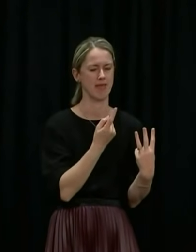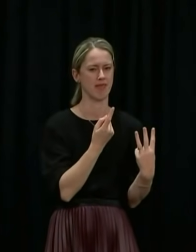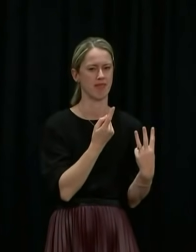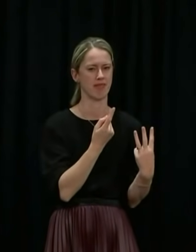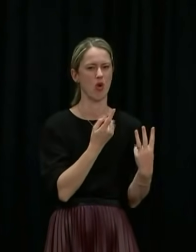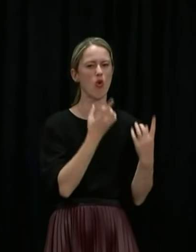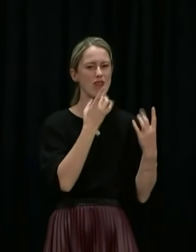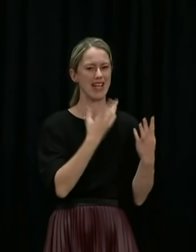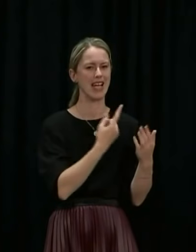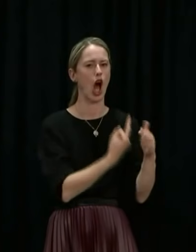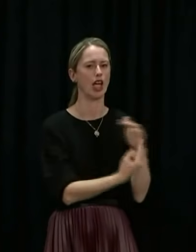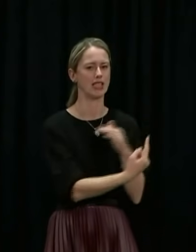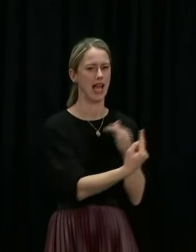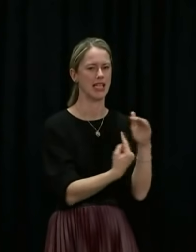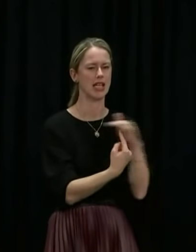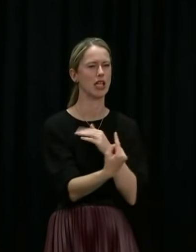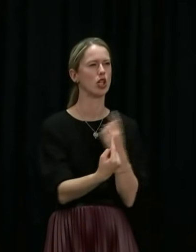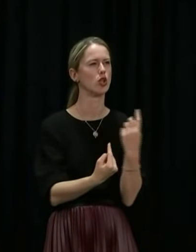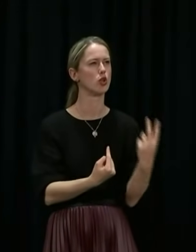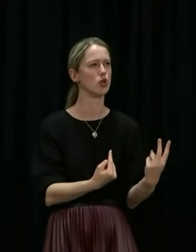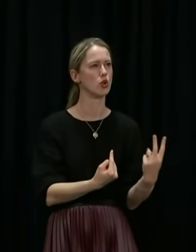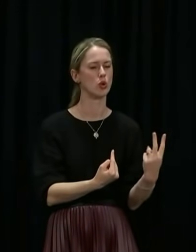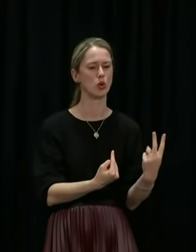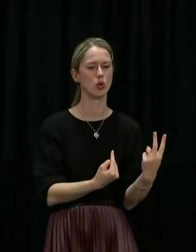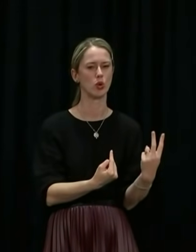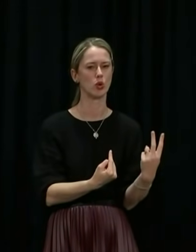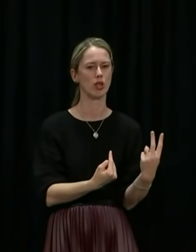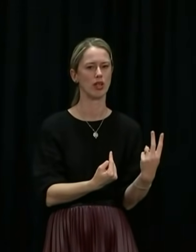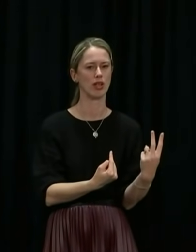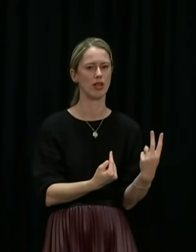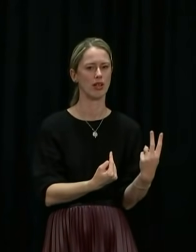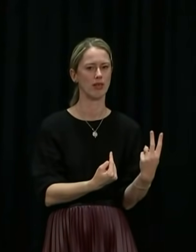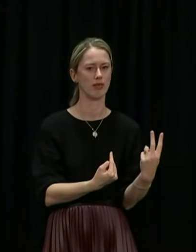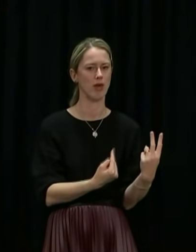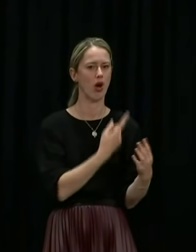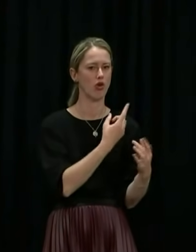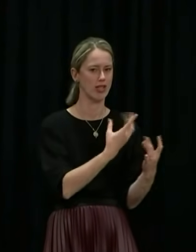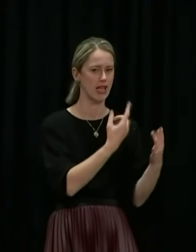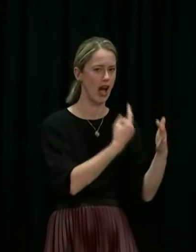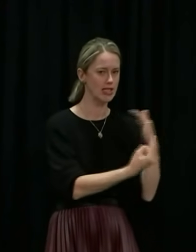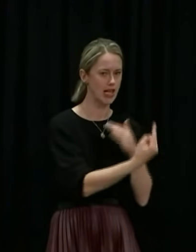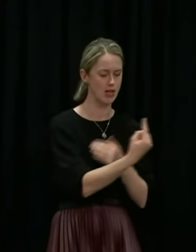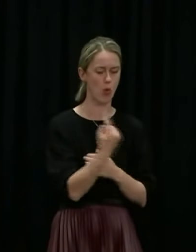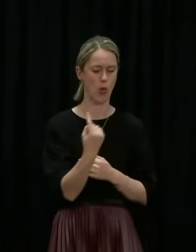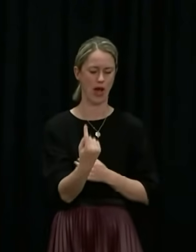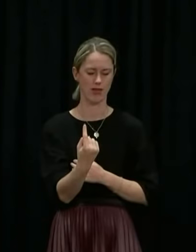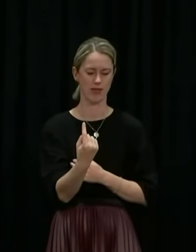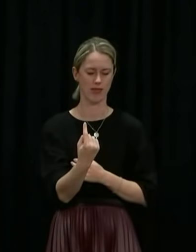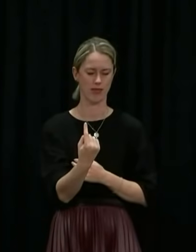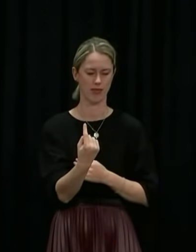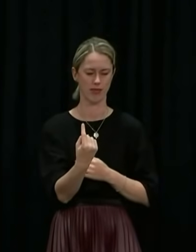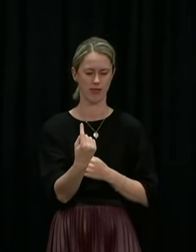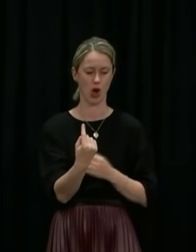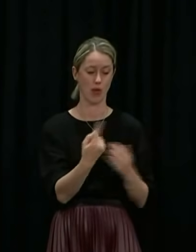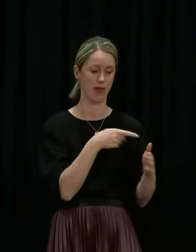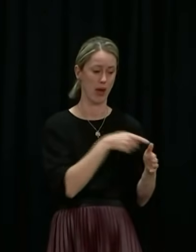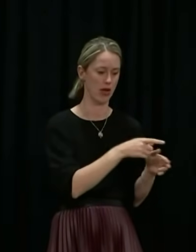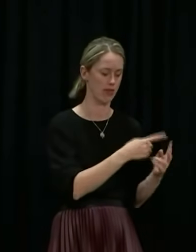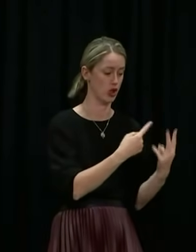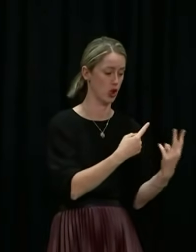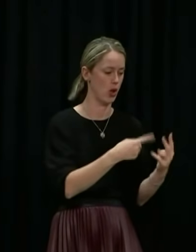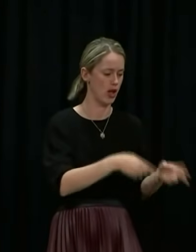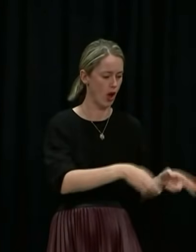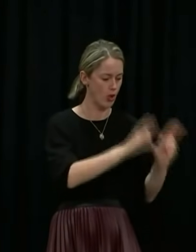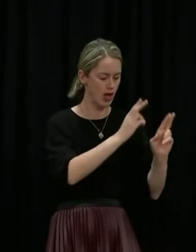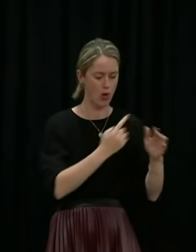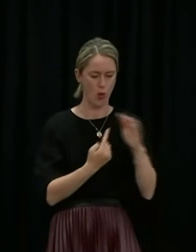people, so they were already isolating. I think 2 of them were in isolation, and 1 of them was isolating at home. I can't remember to